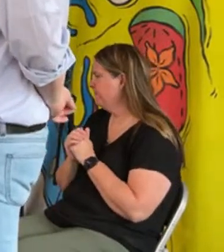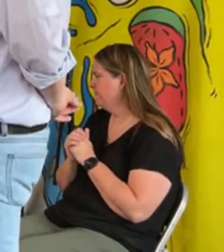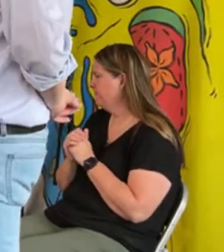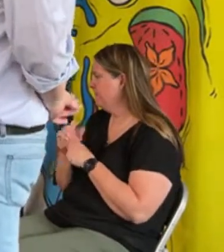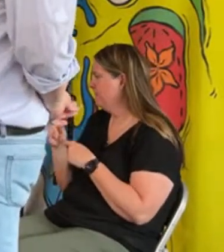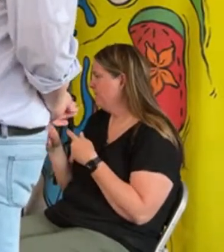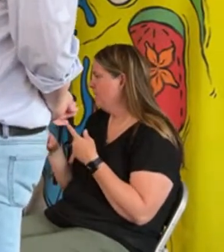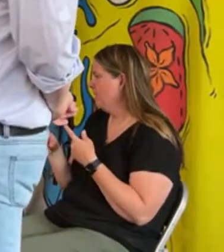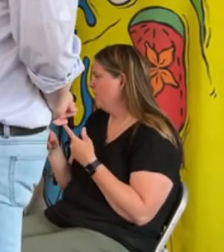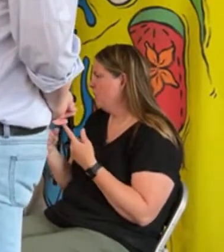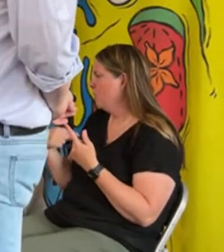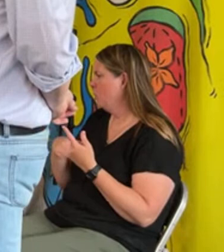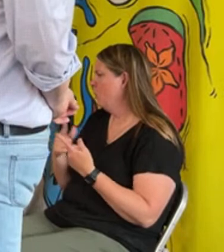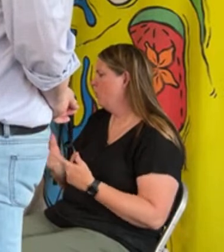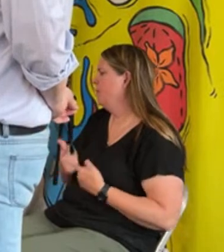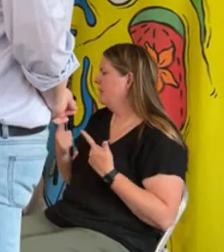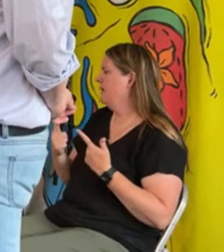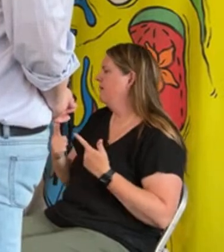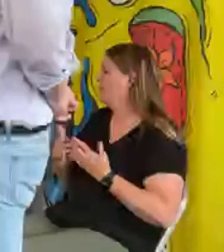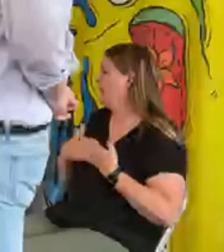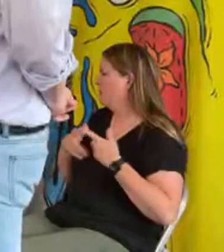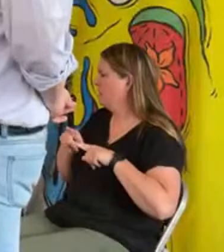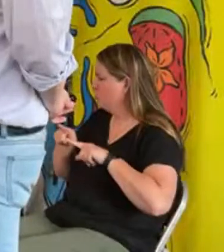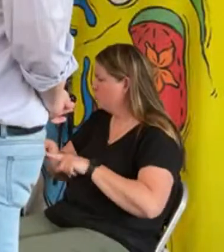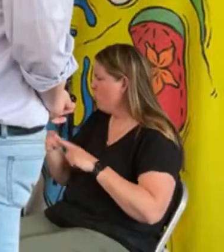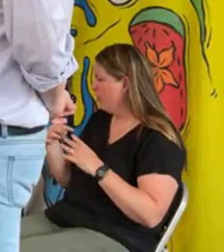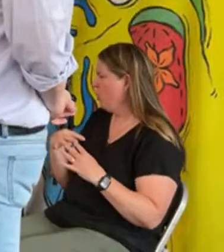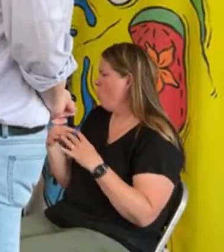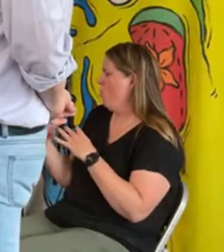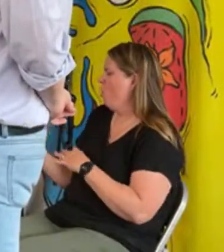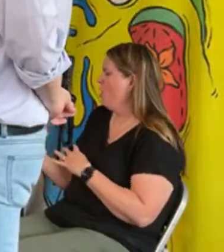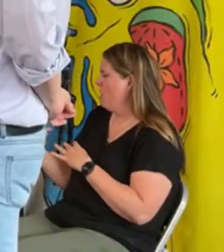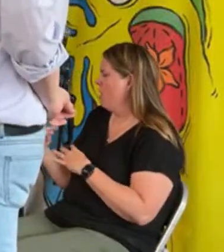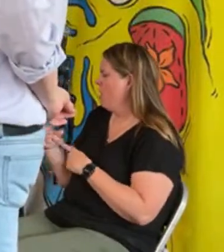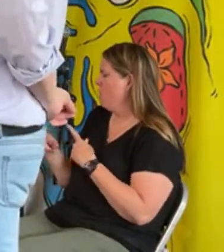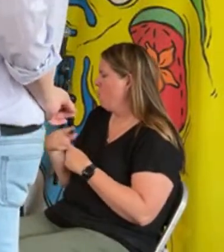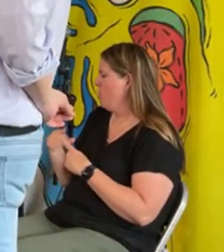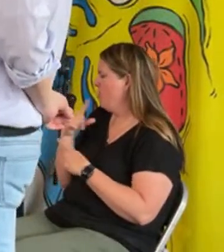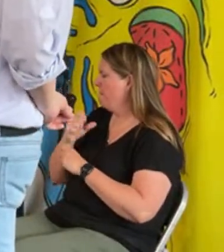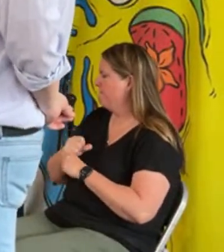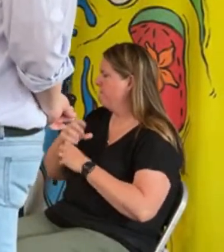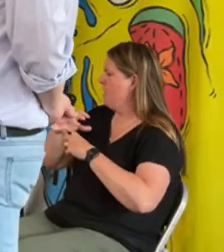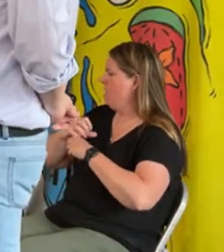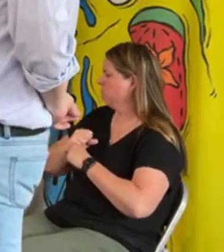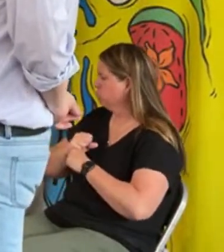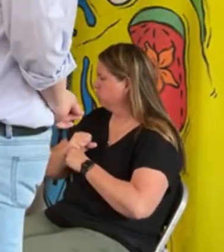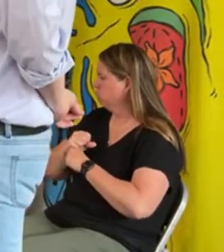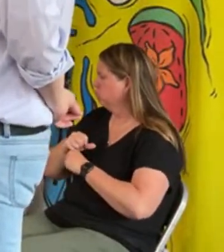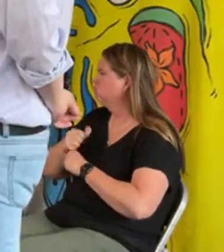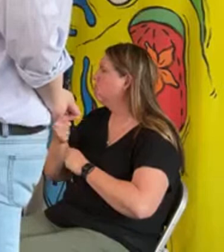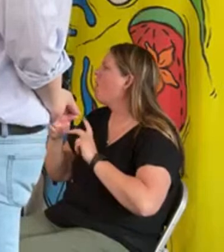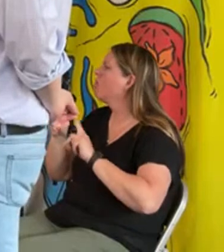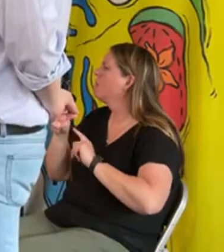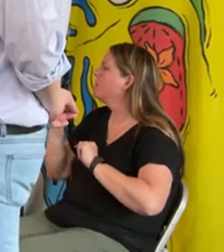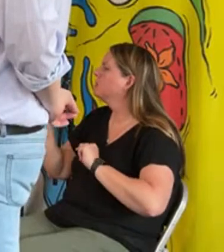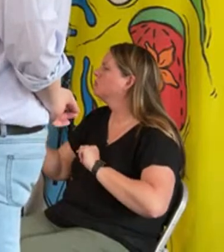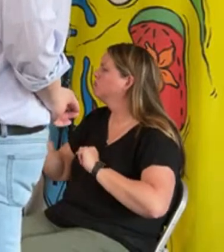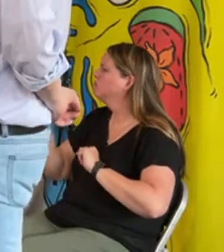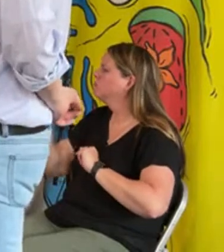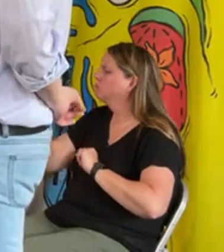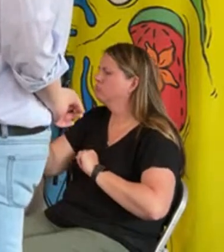We lived happily during the war. And when they bombed other